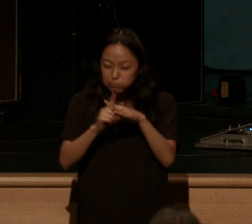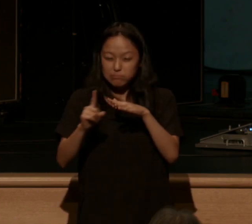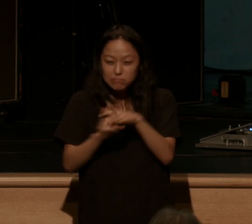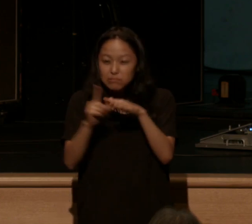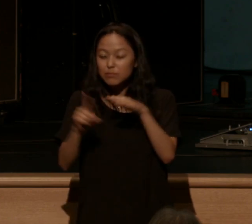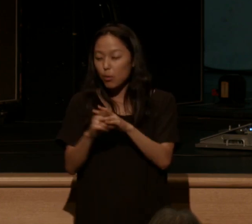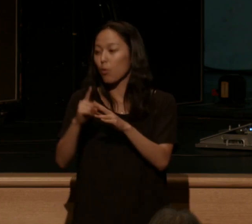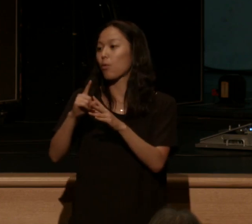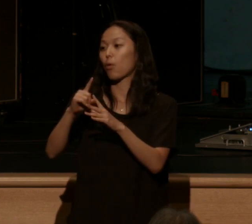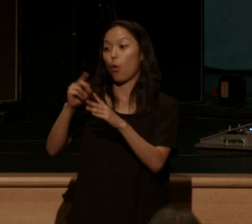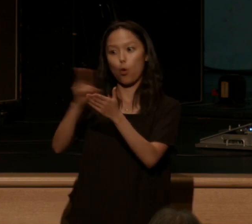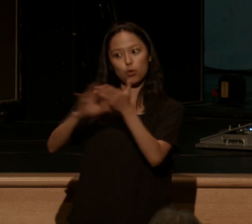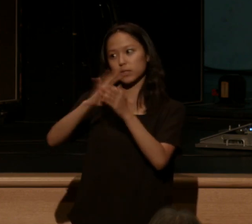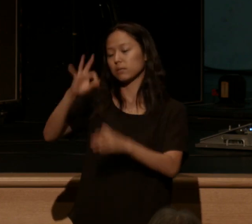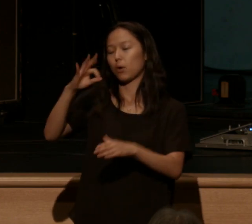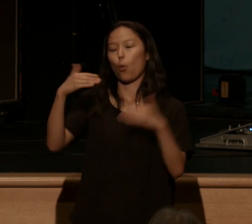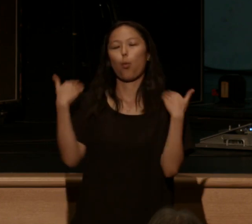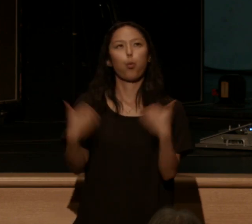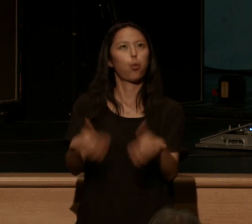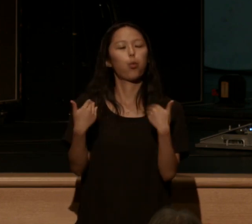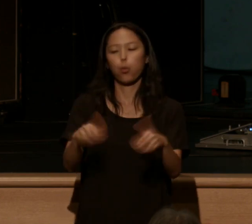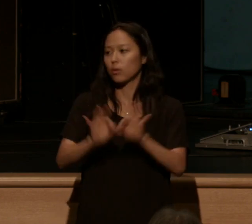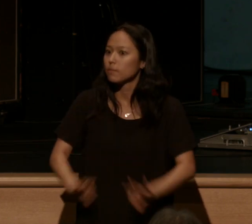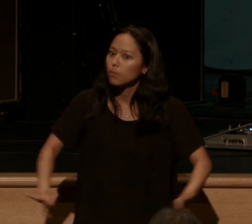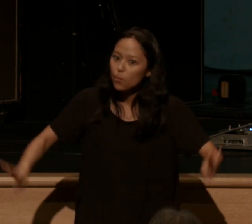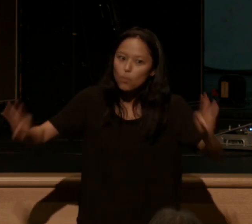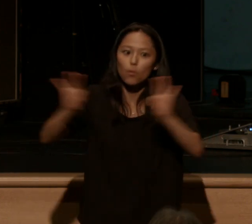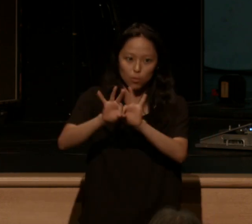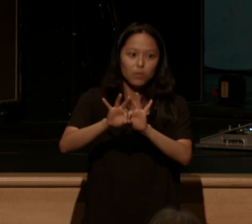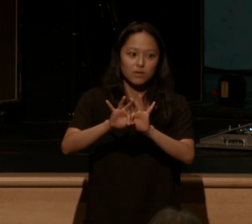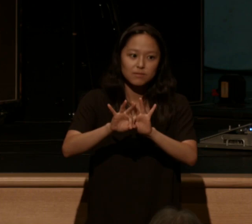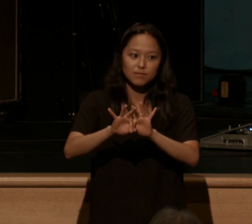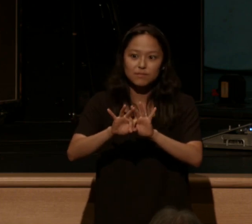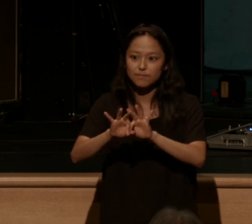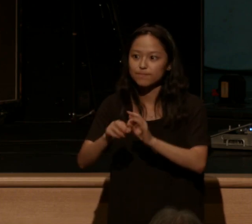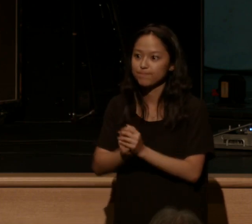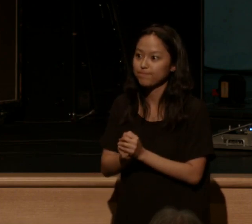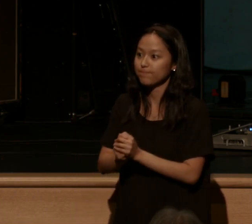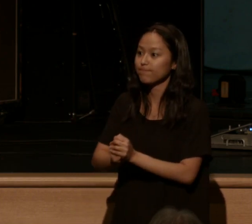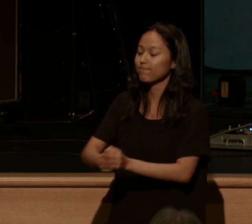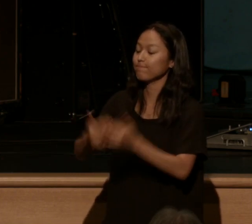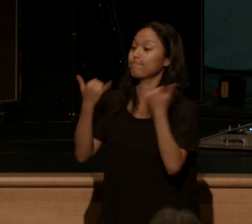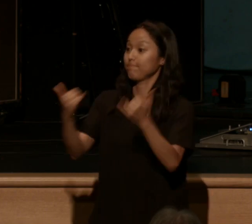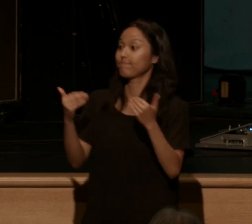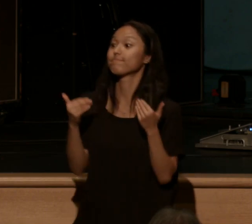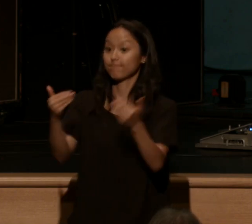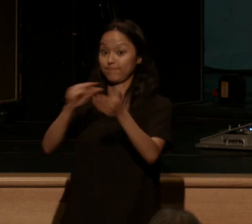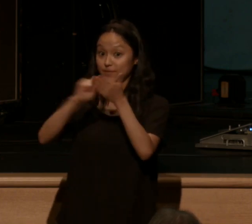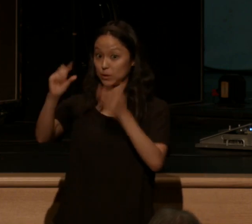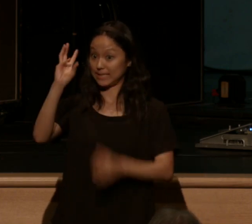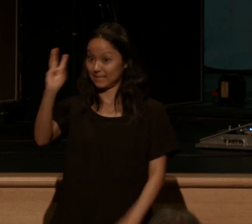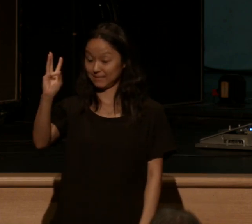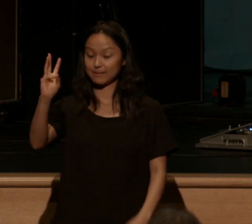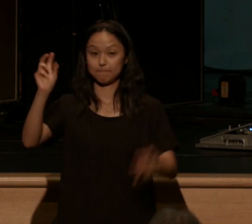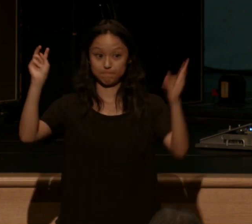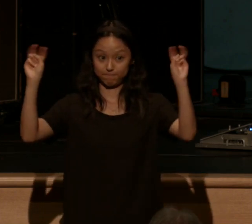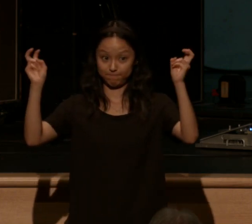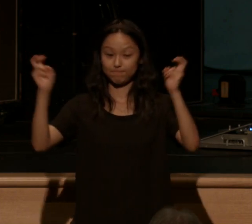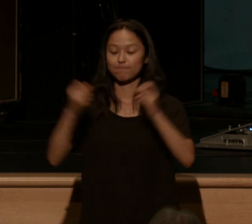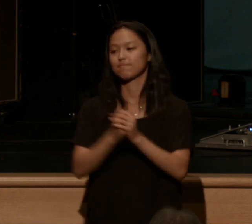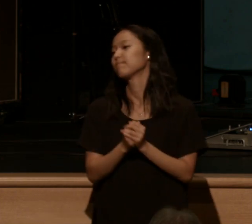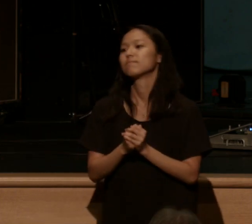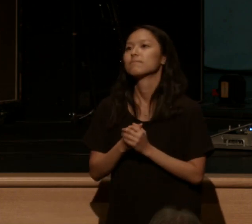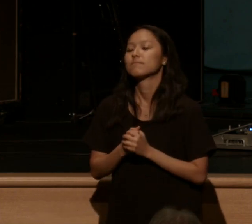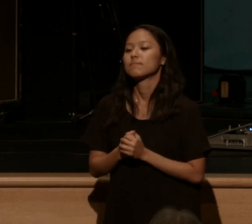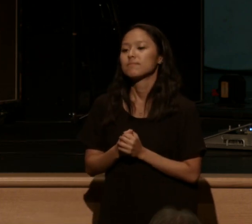third person of the Trinity is to our reality even here right now. So let's move on now to verse 6. Here's the bulk of our